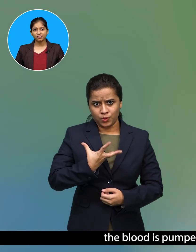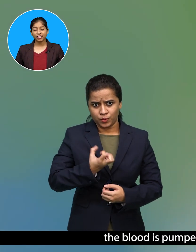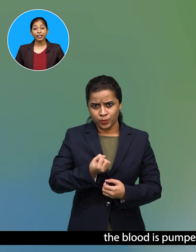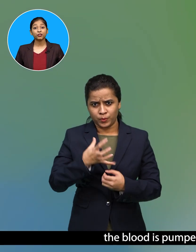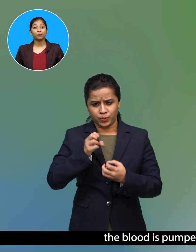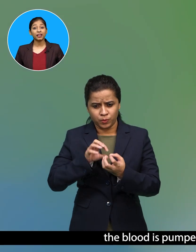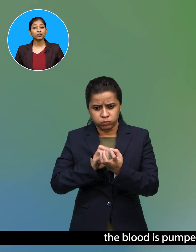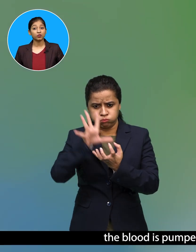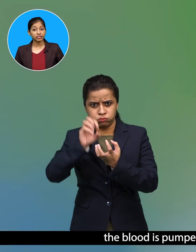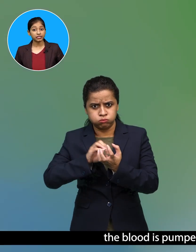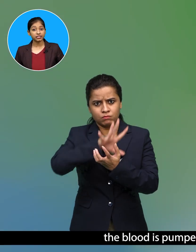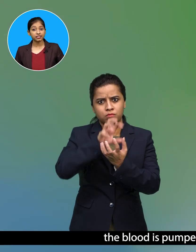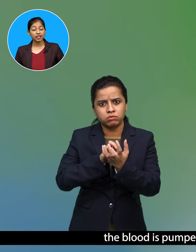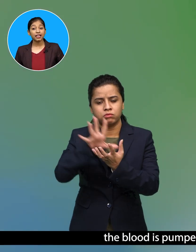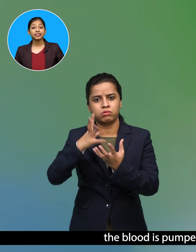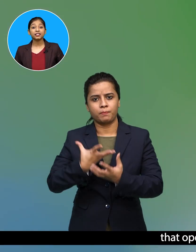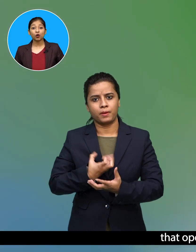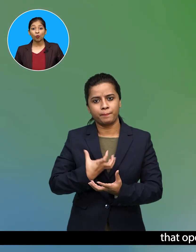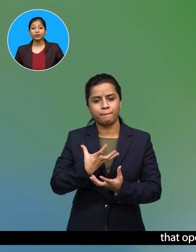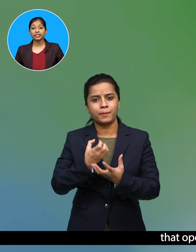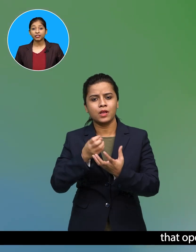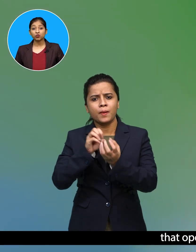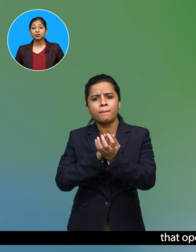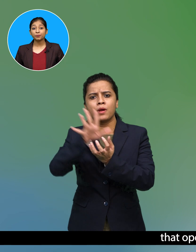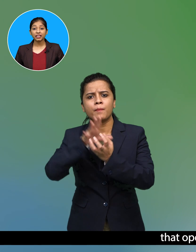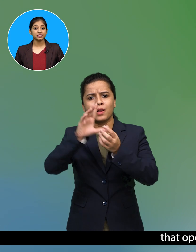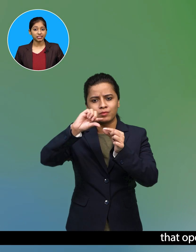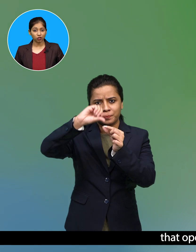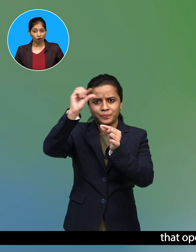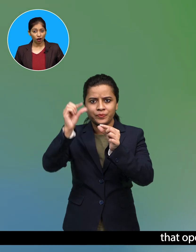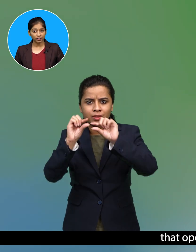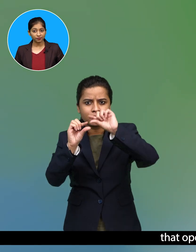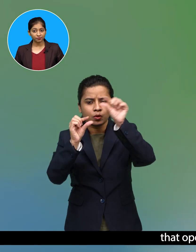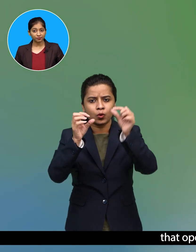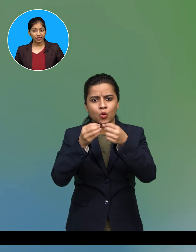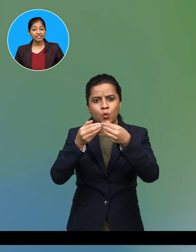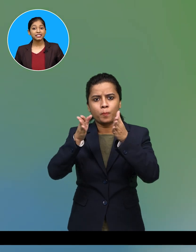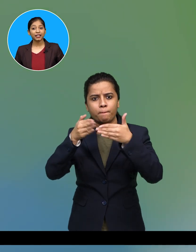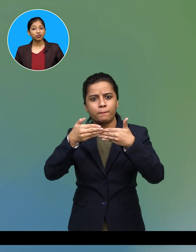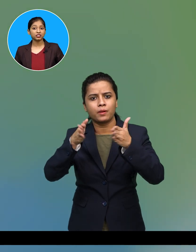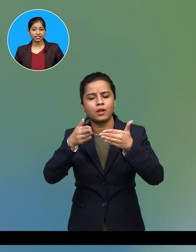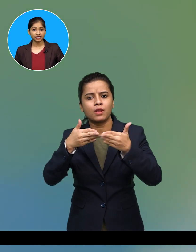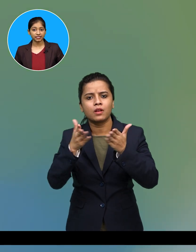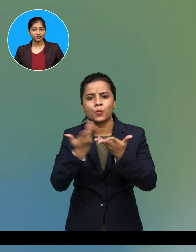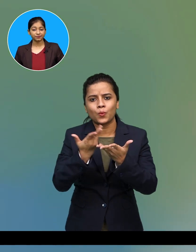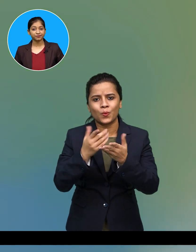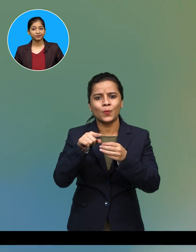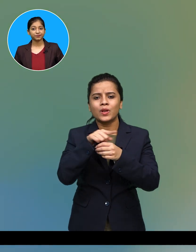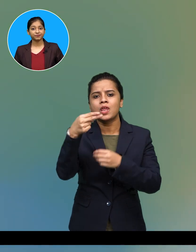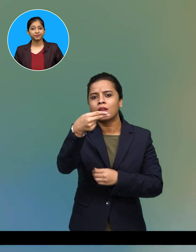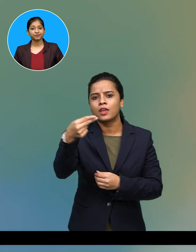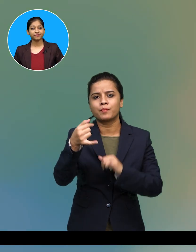heart into blood vessels that open into spaces called sinuses.